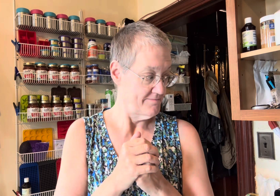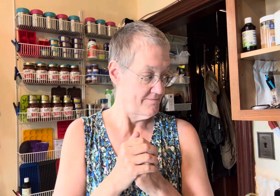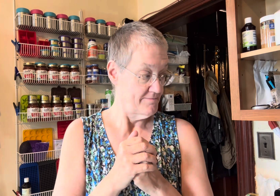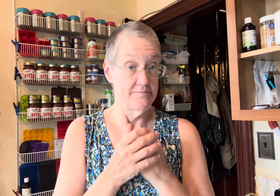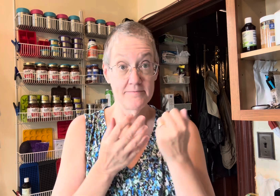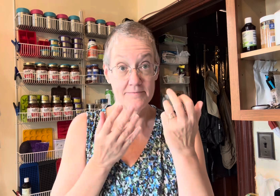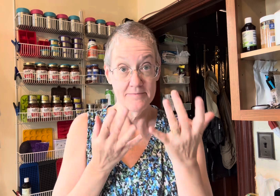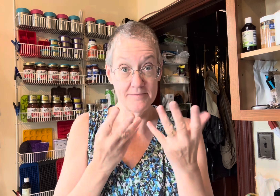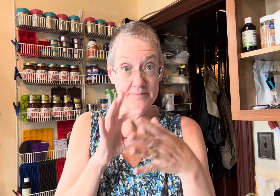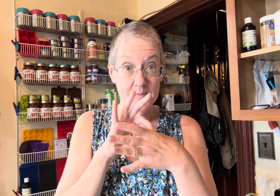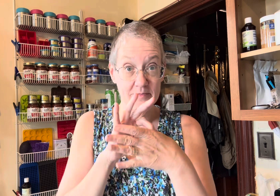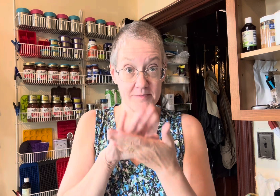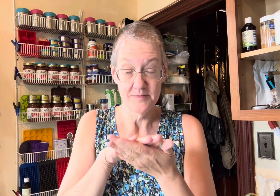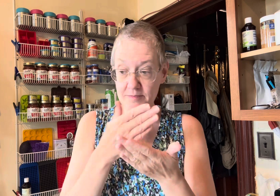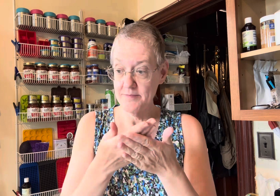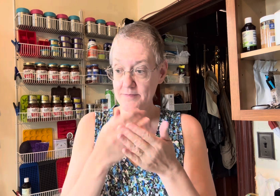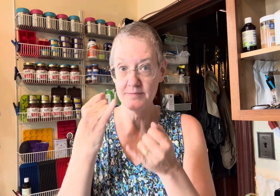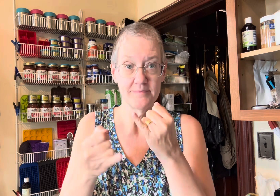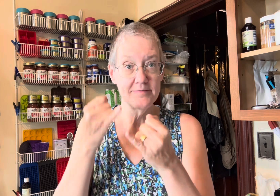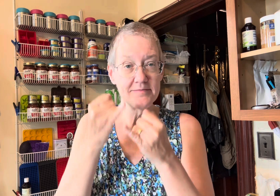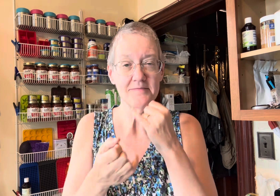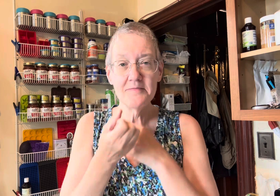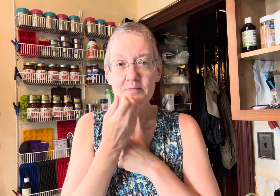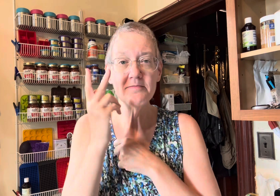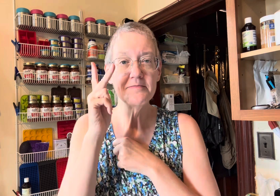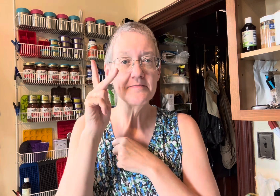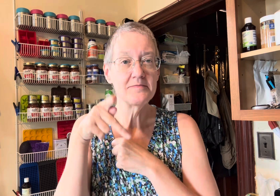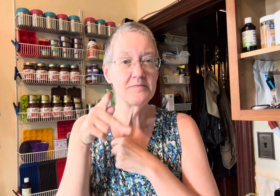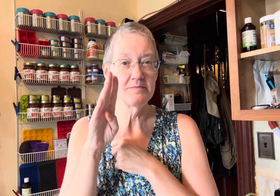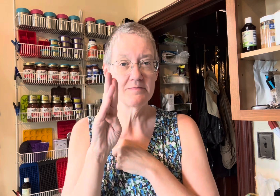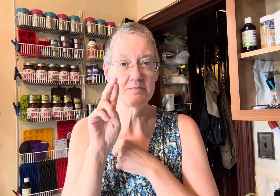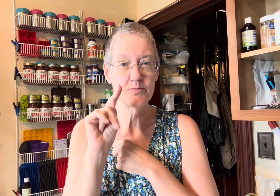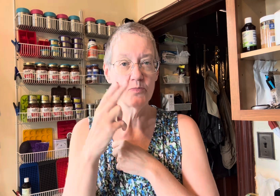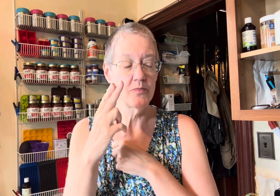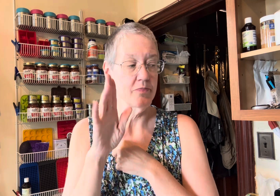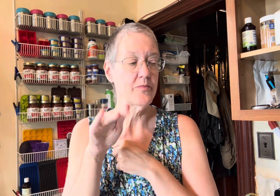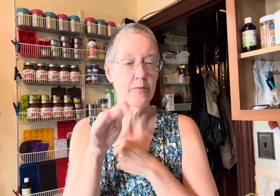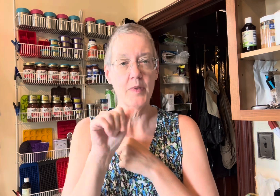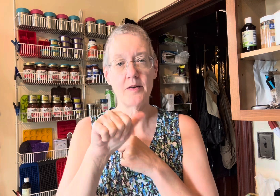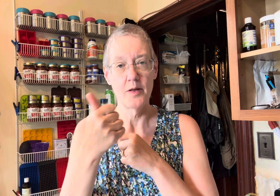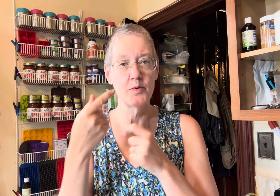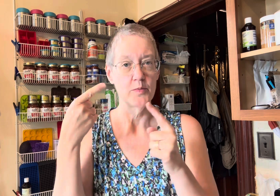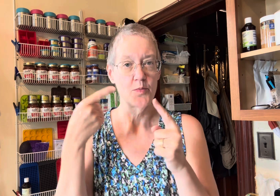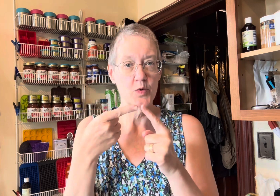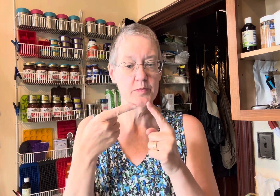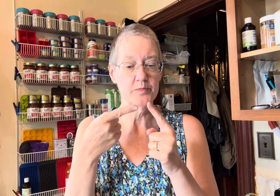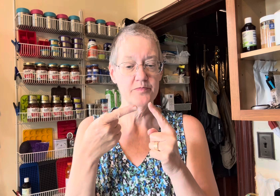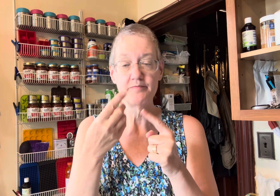cooperative. Okay, well, waiting for the meat to cook. Oh, another thing.